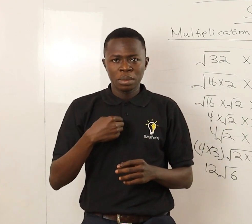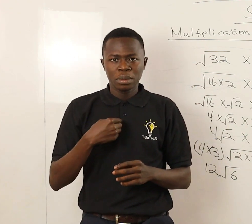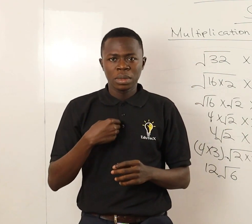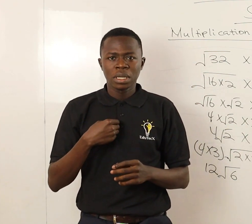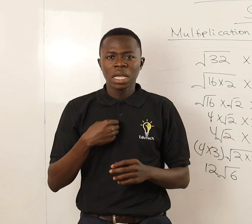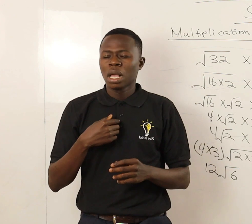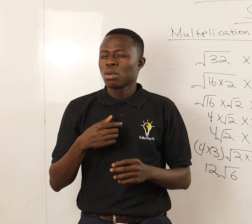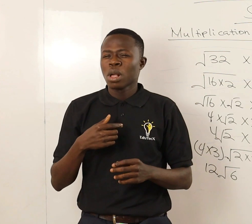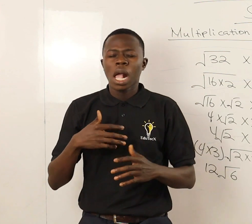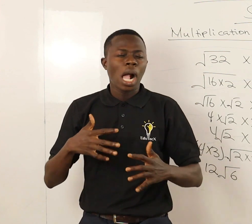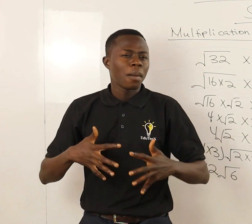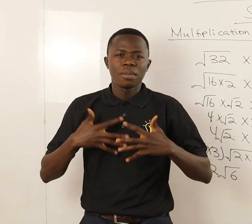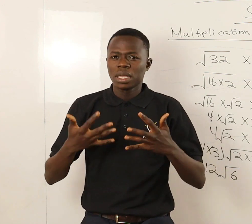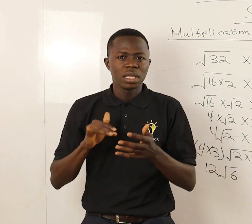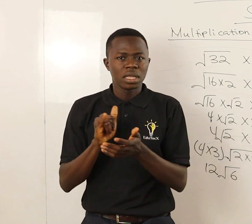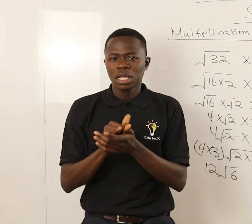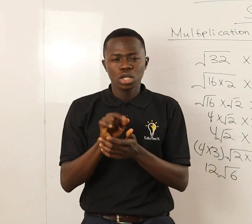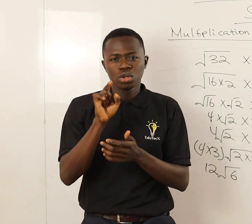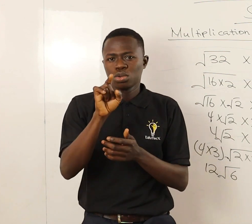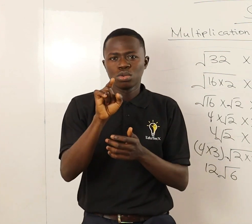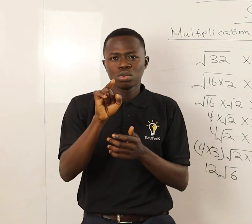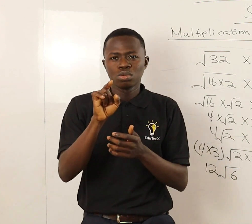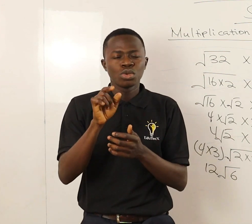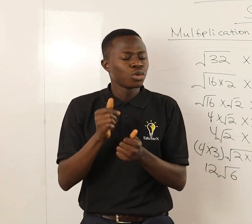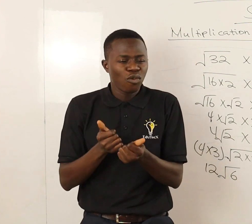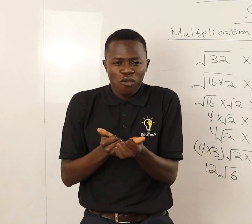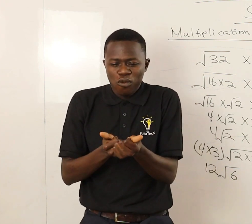solve sets involving multiplications.